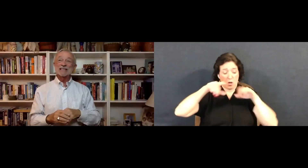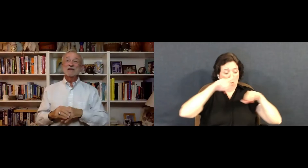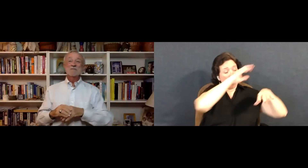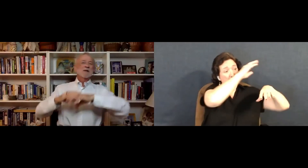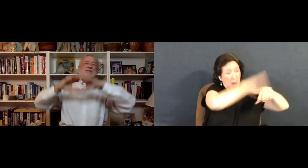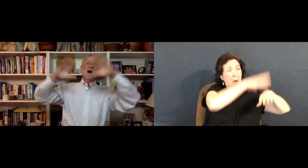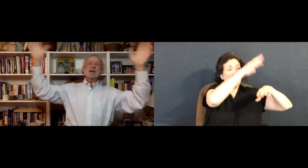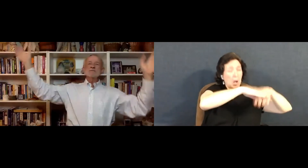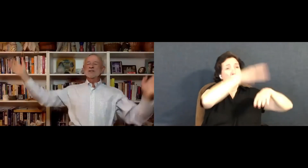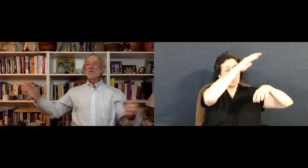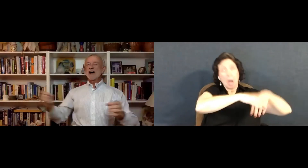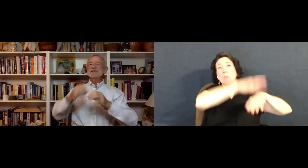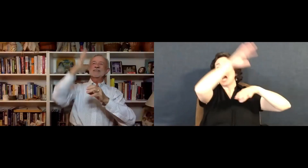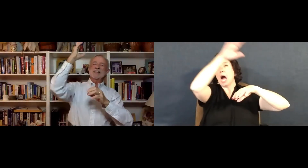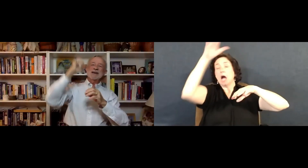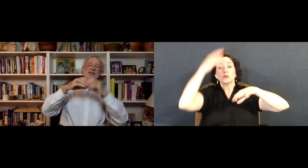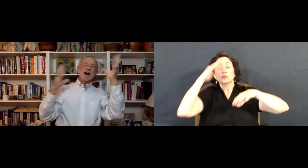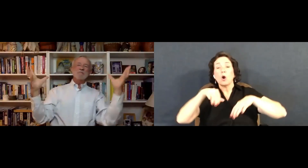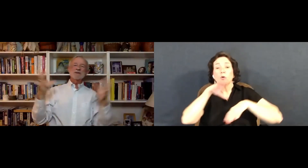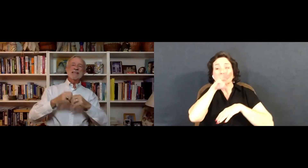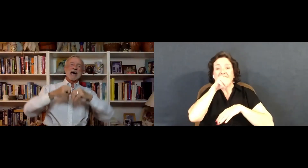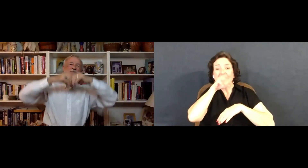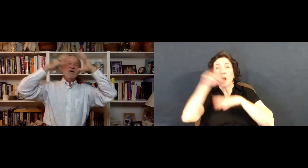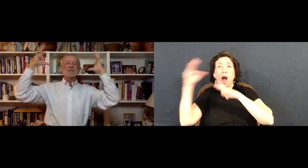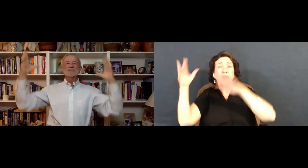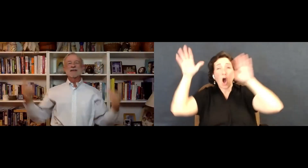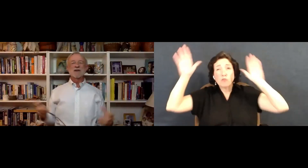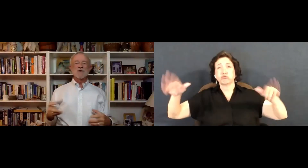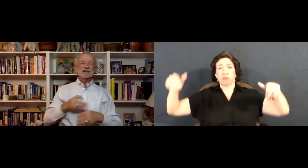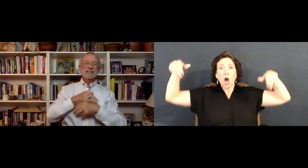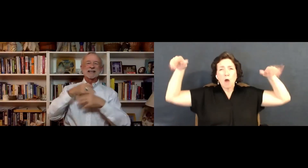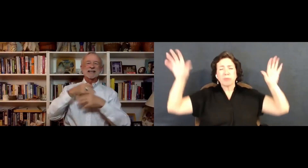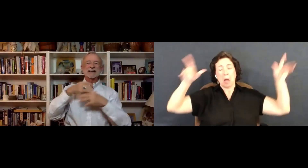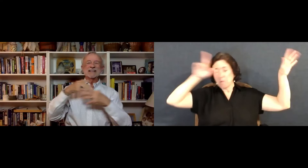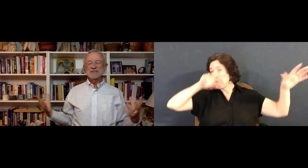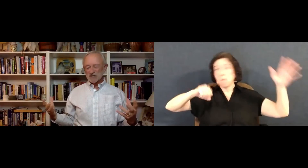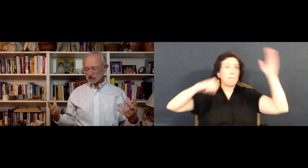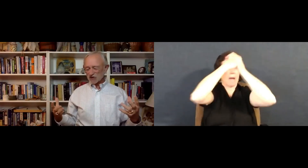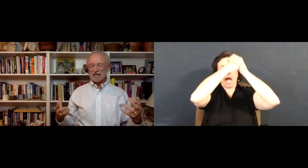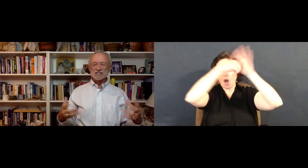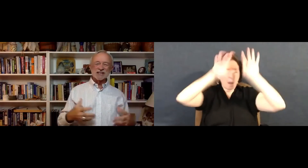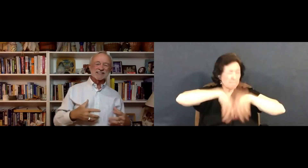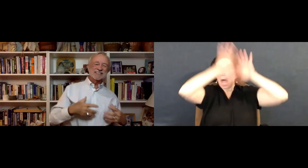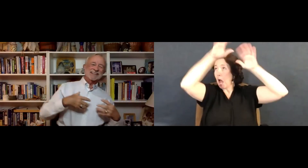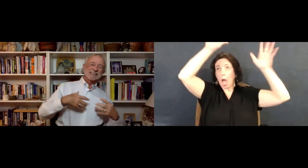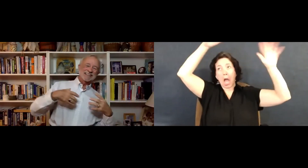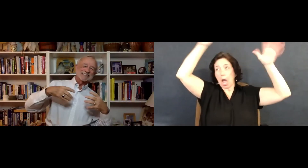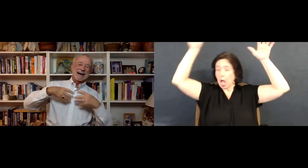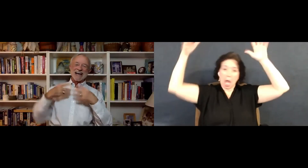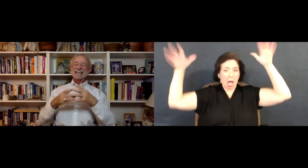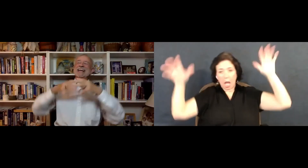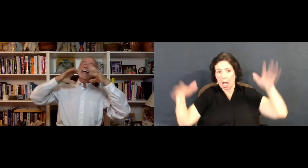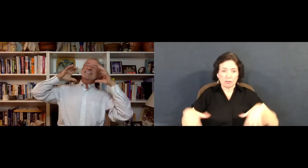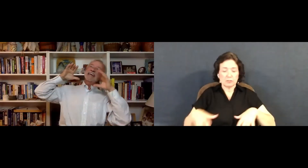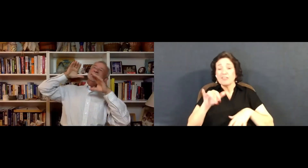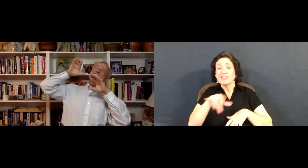geese, knocking to the right and to the left and up and down, feathers everywhere, sticking to Chewy and chickens, sticking to